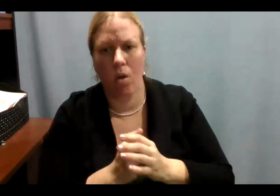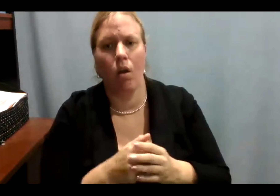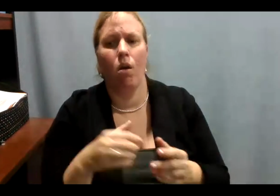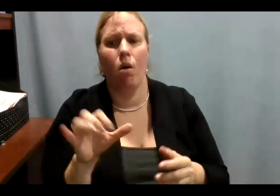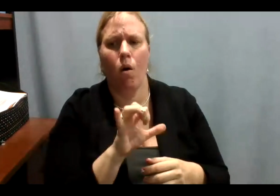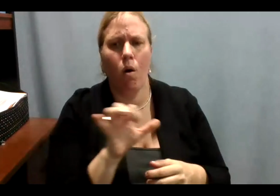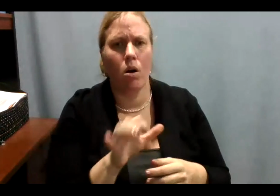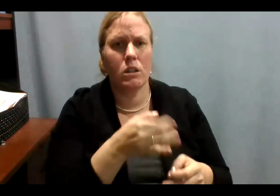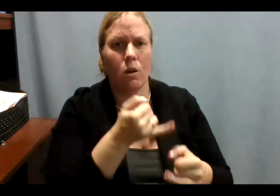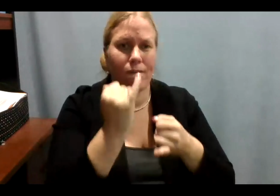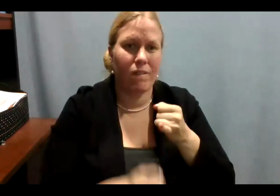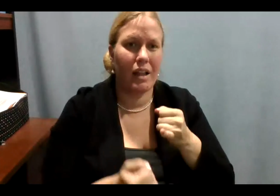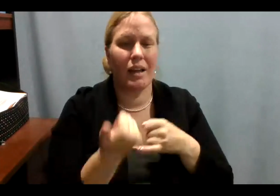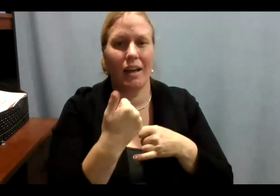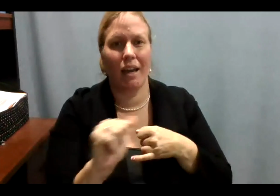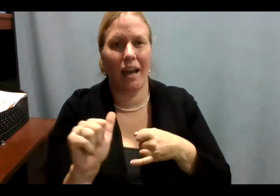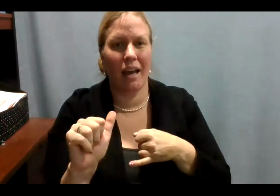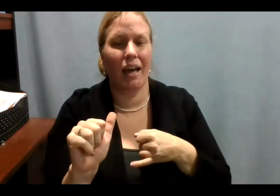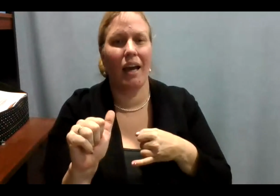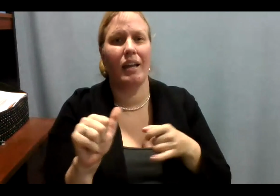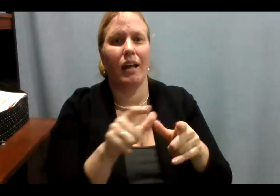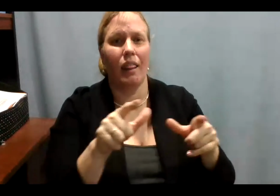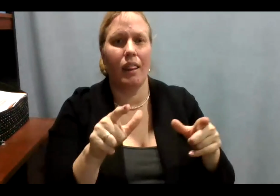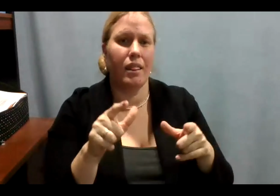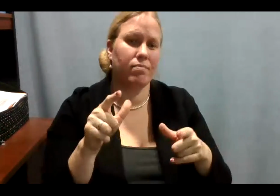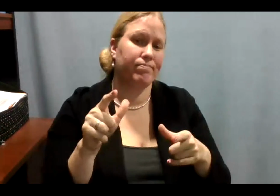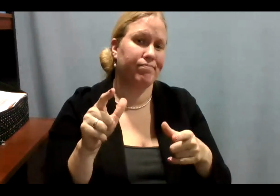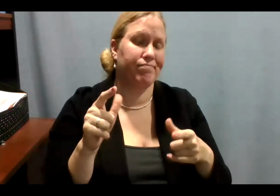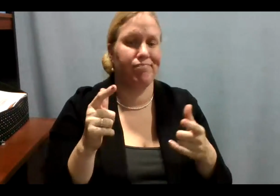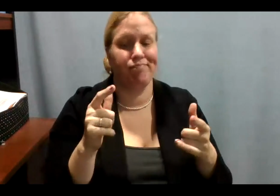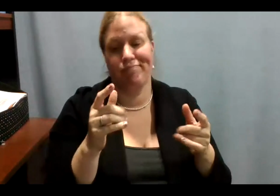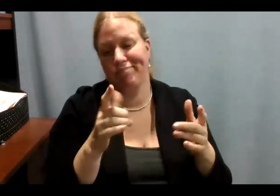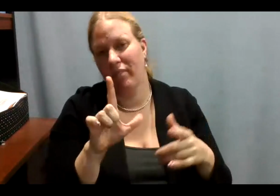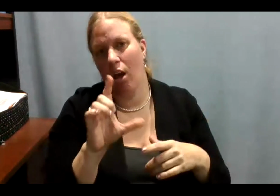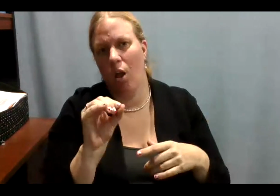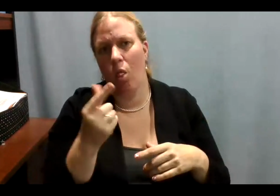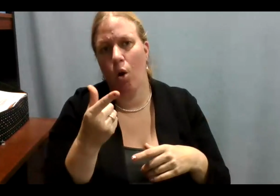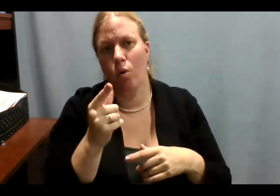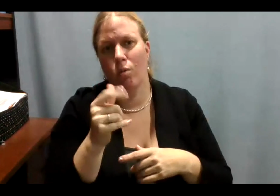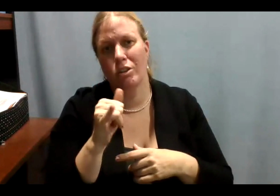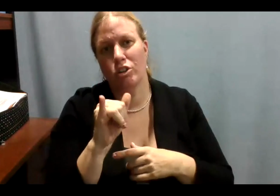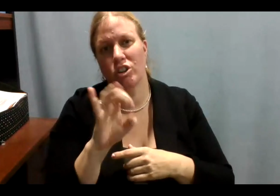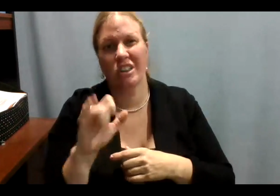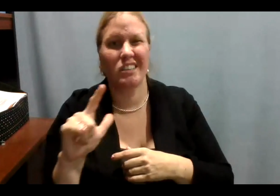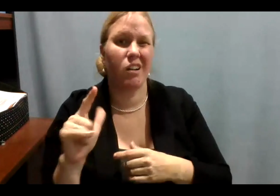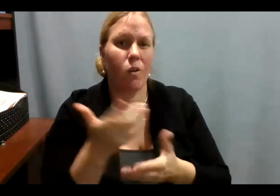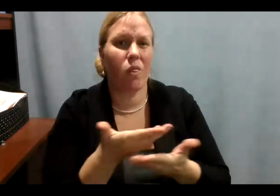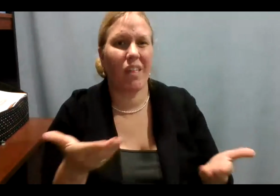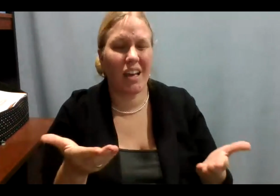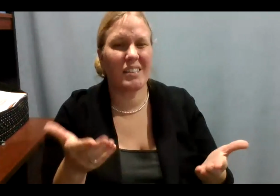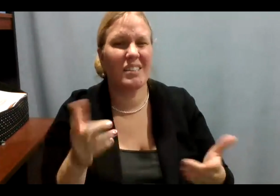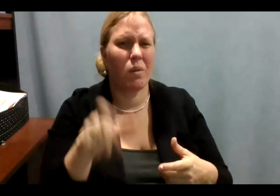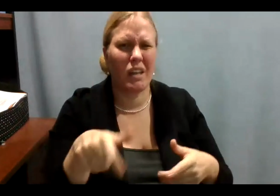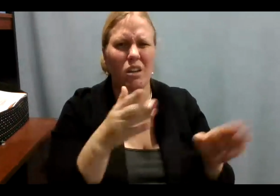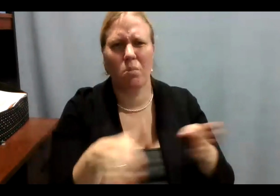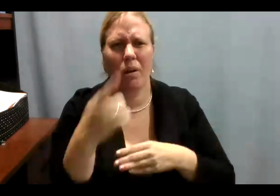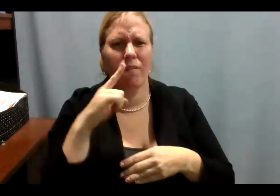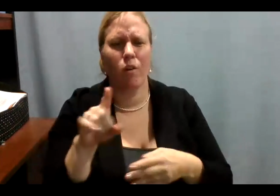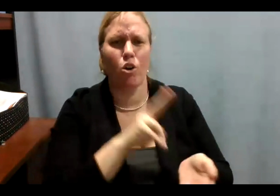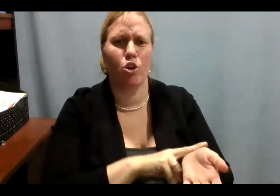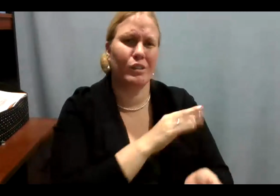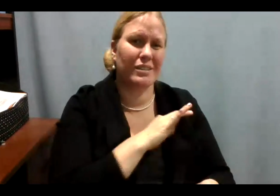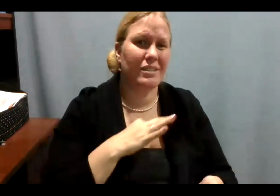uh finalizing any logistical things that we need to prepare for the um the nurses and staff for our first clinic on